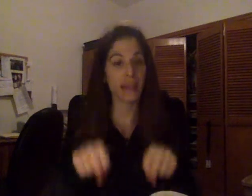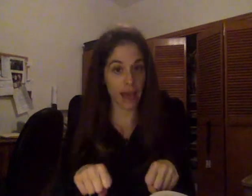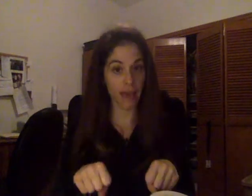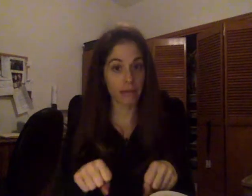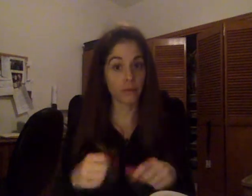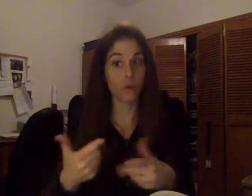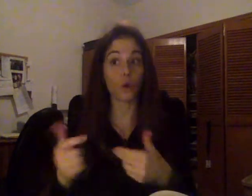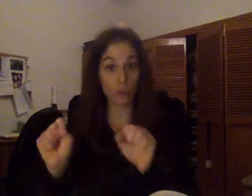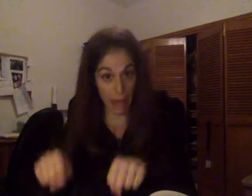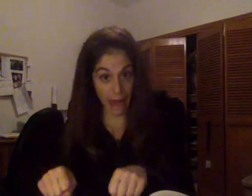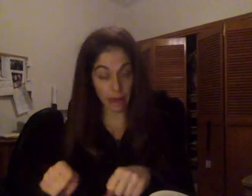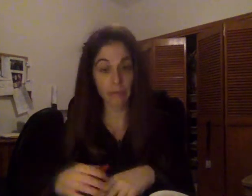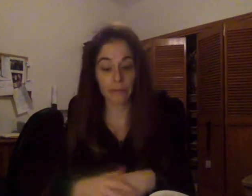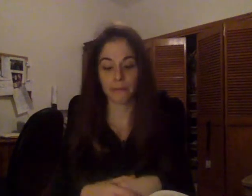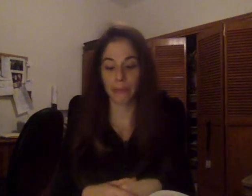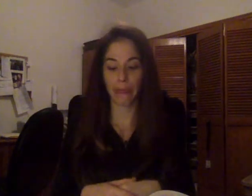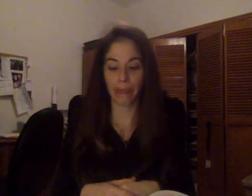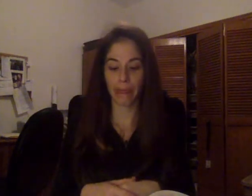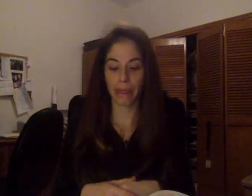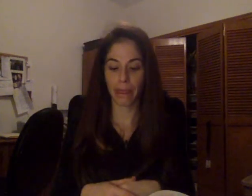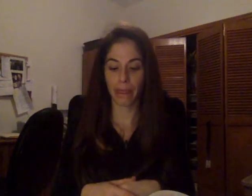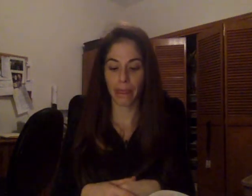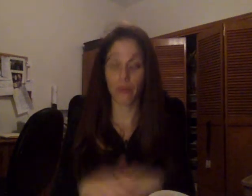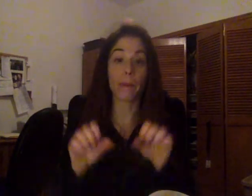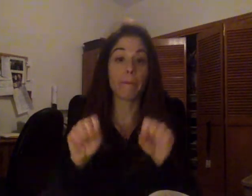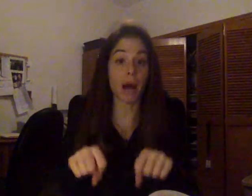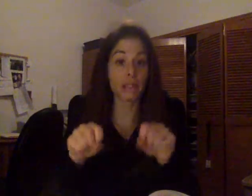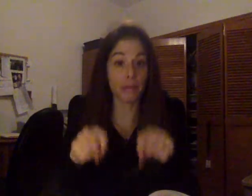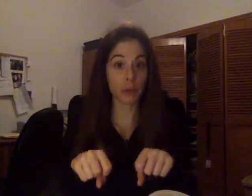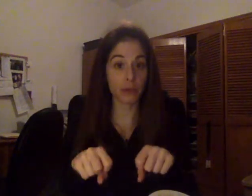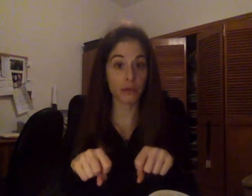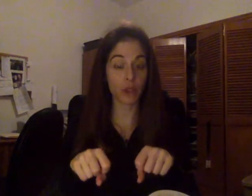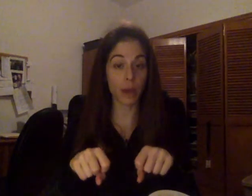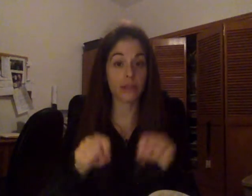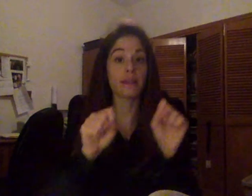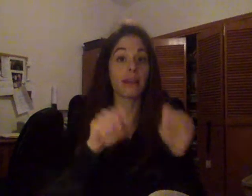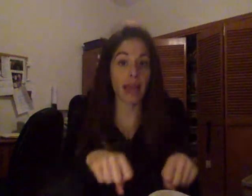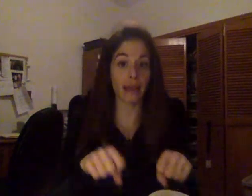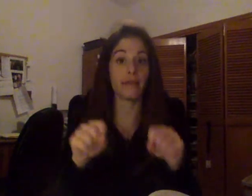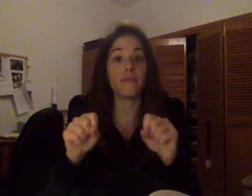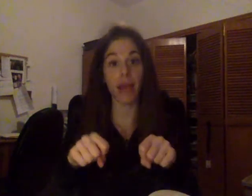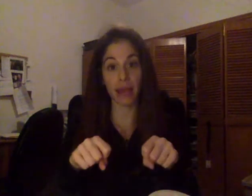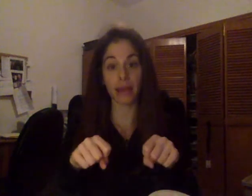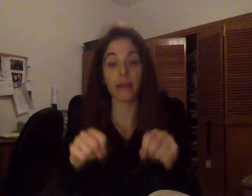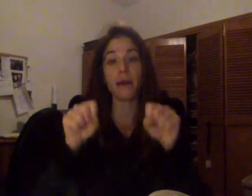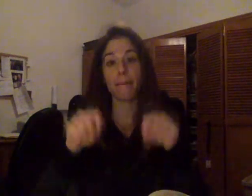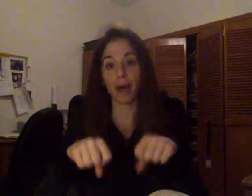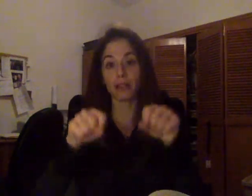Can, or you may, or possible is twice. Can, may, possible.